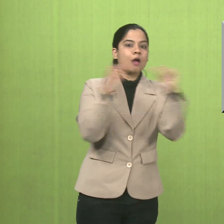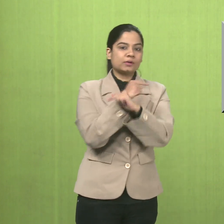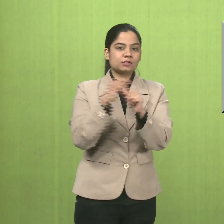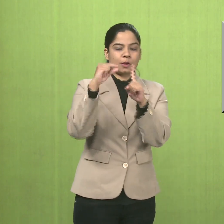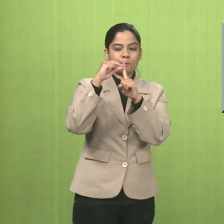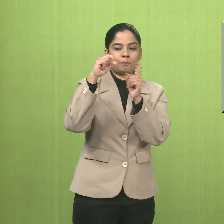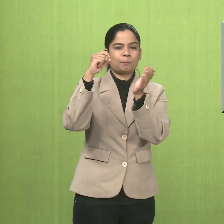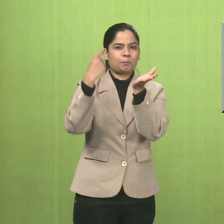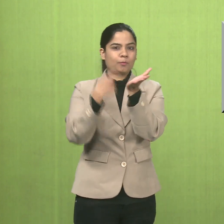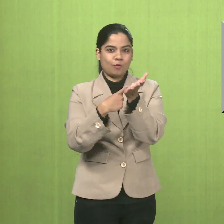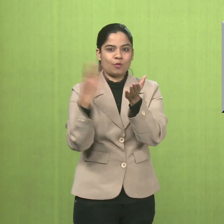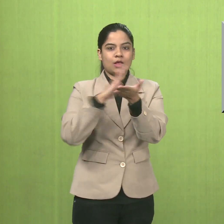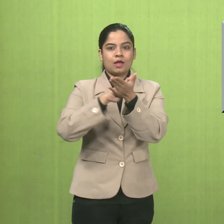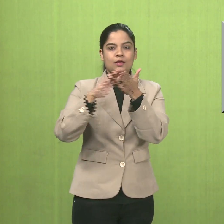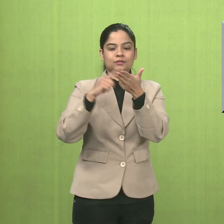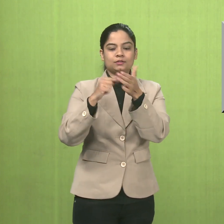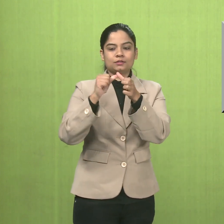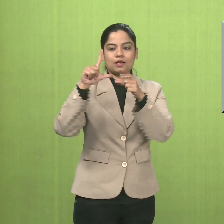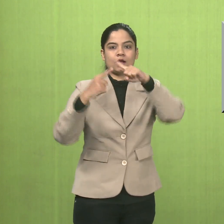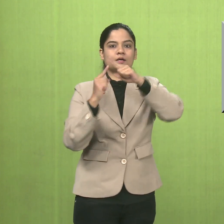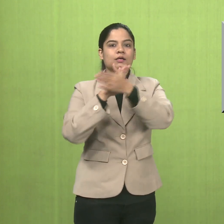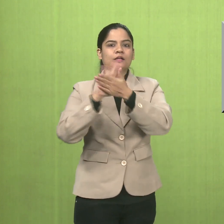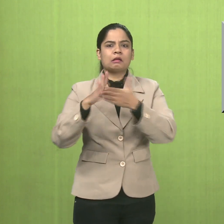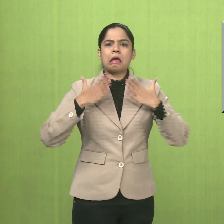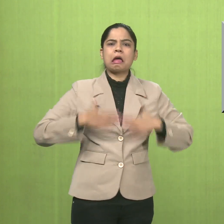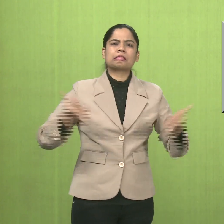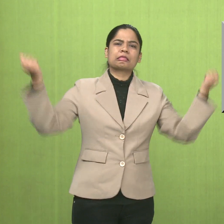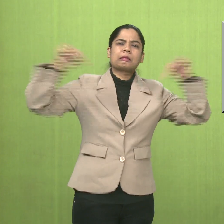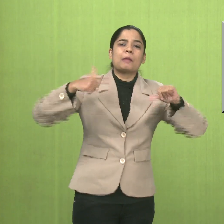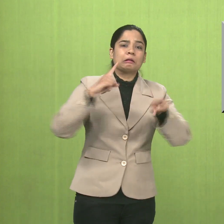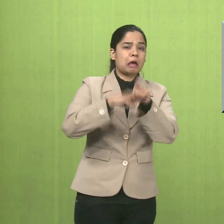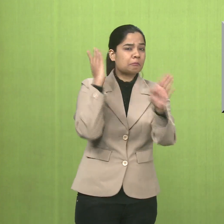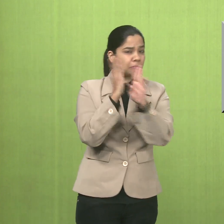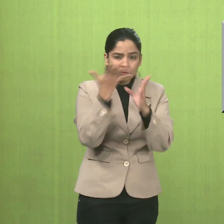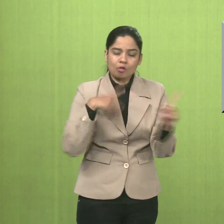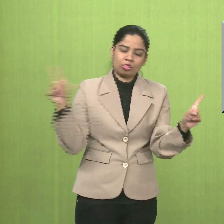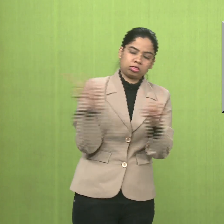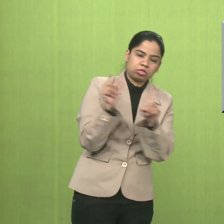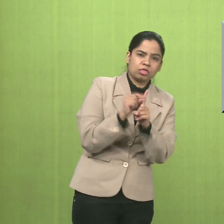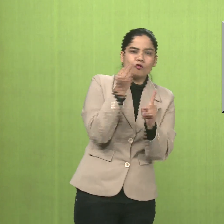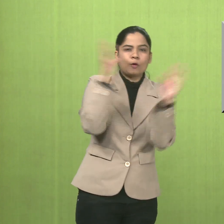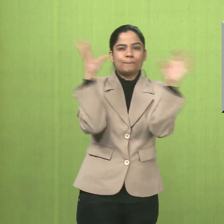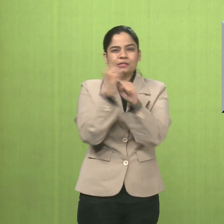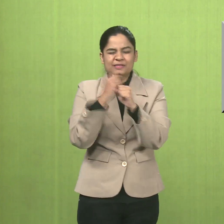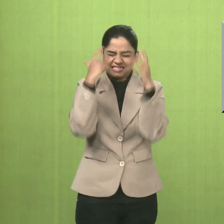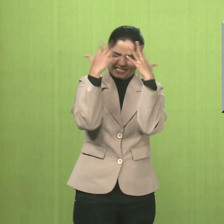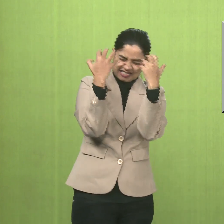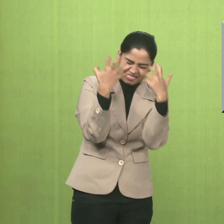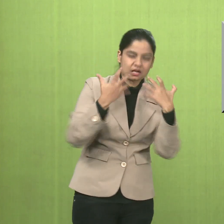The opposite of good health is poor health, the condition of inability to perform physically, mentally,